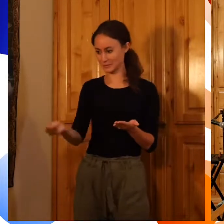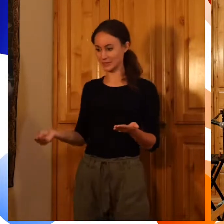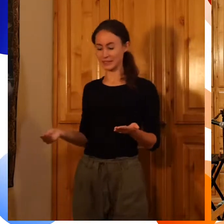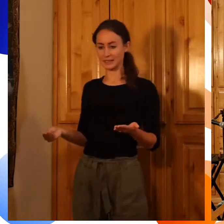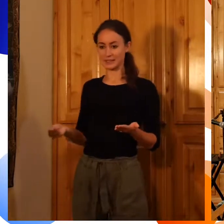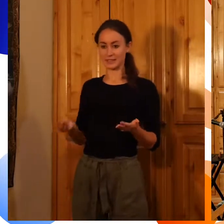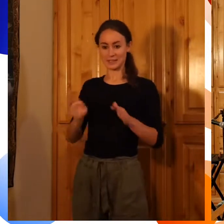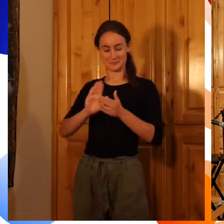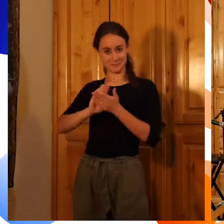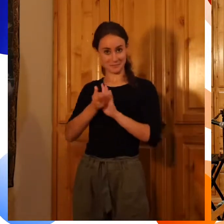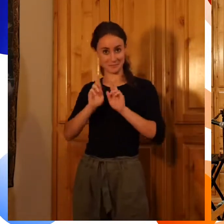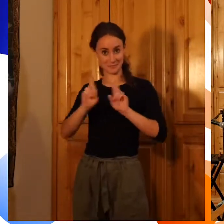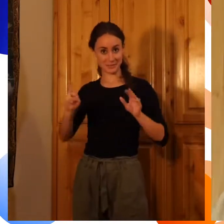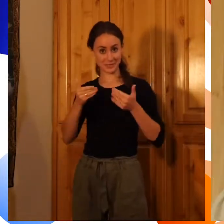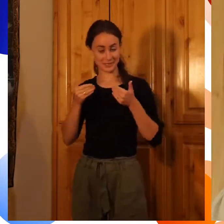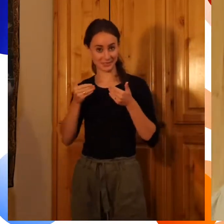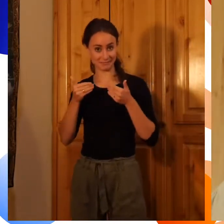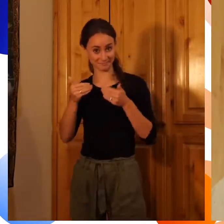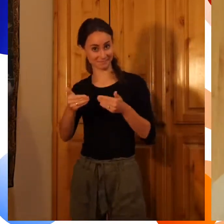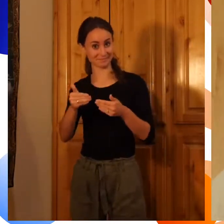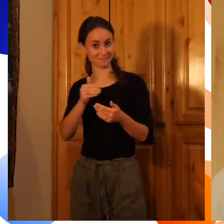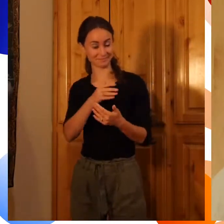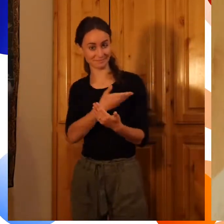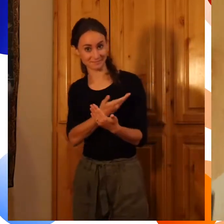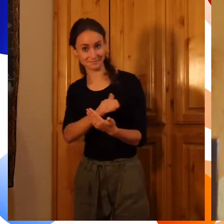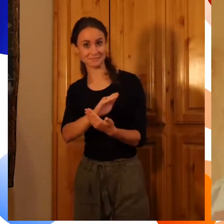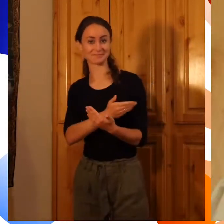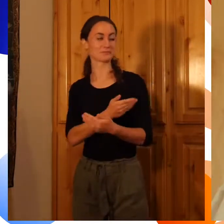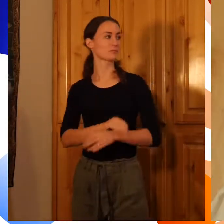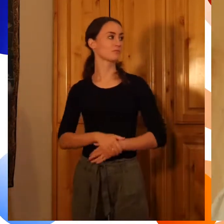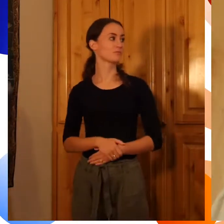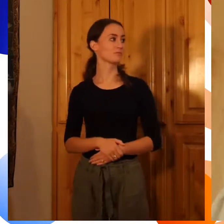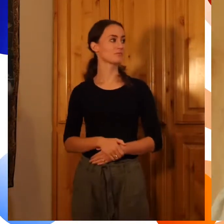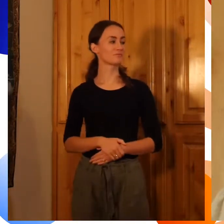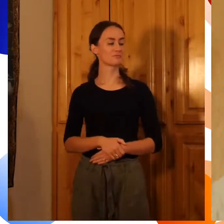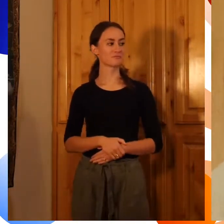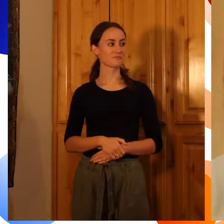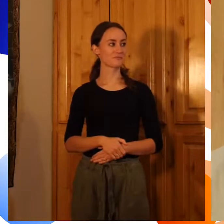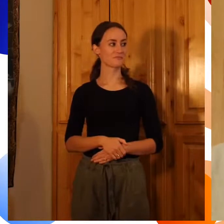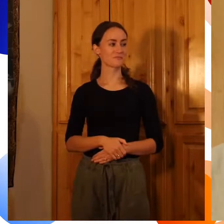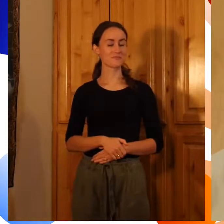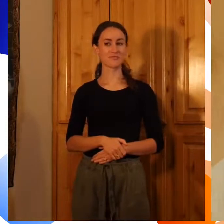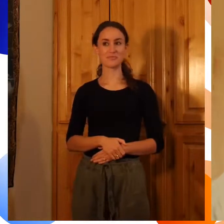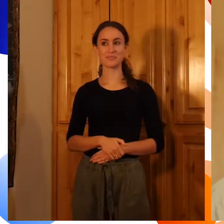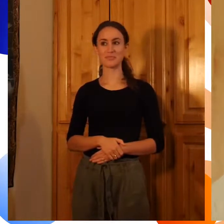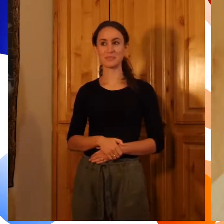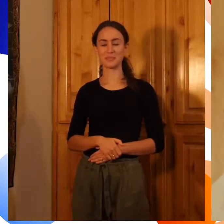And he was no sooner into the tune, but just a bar or